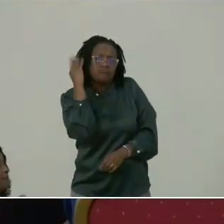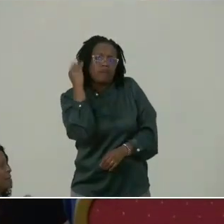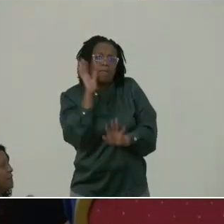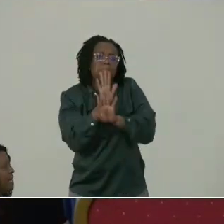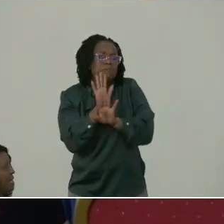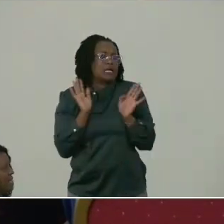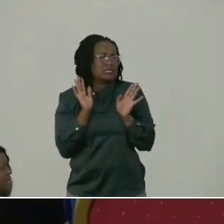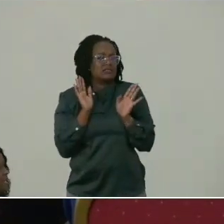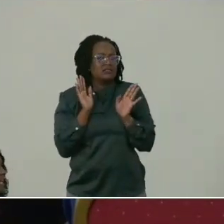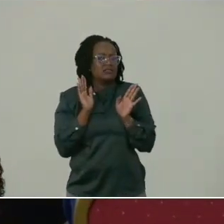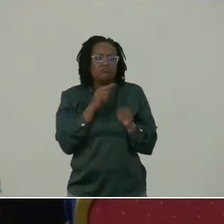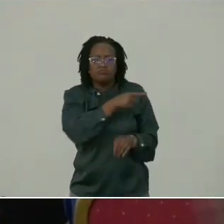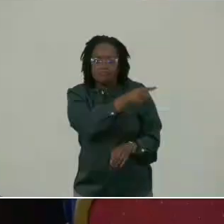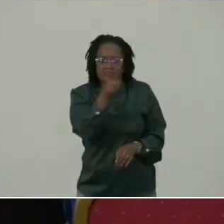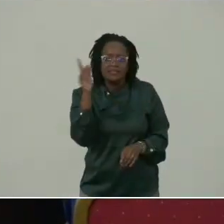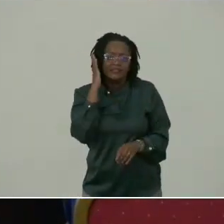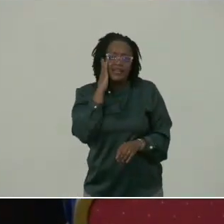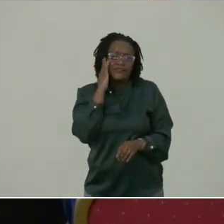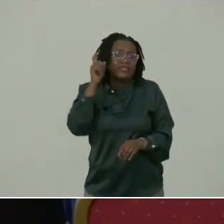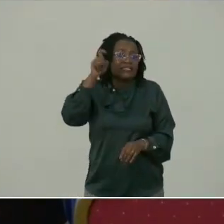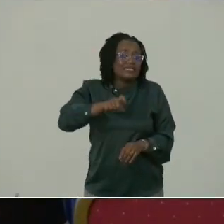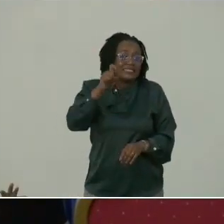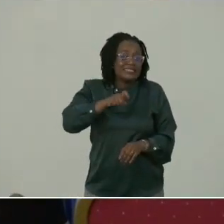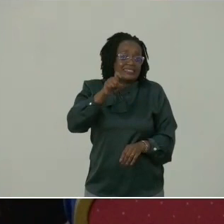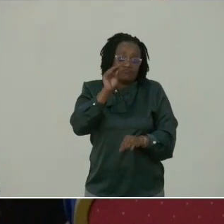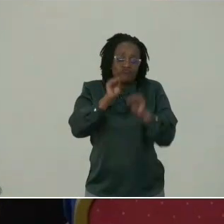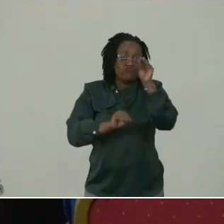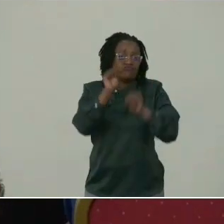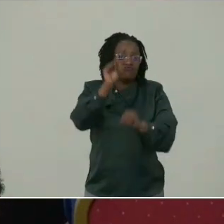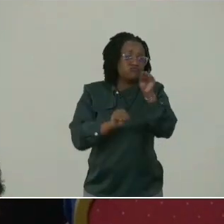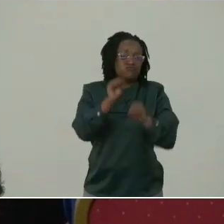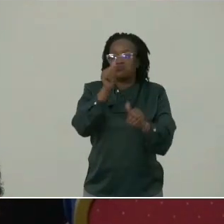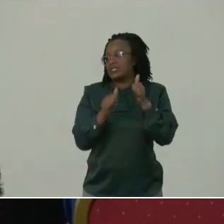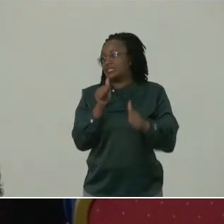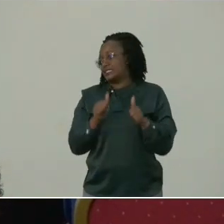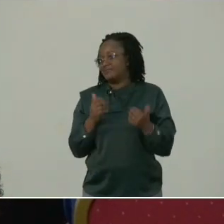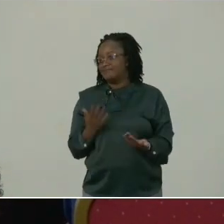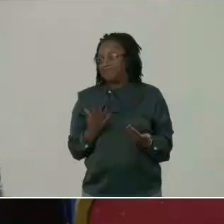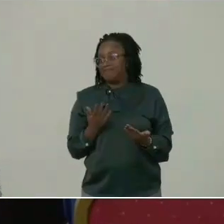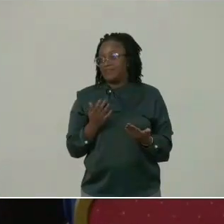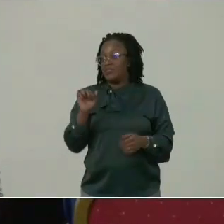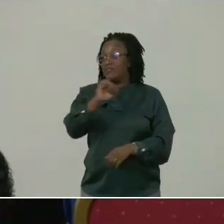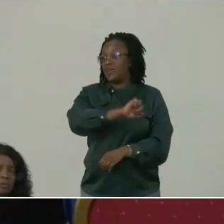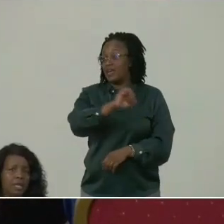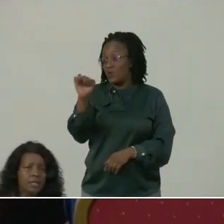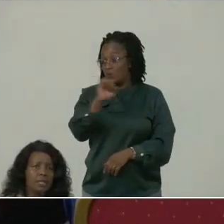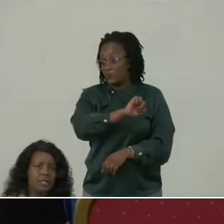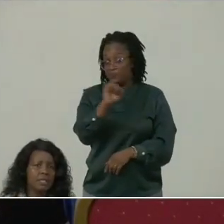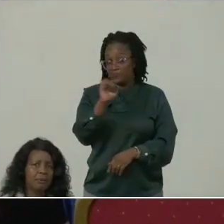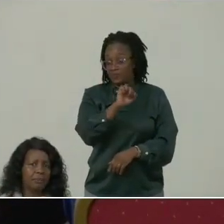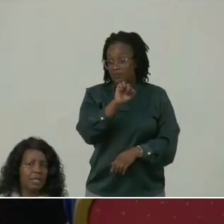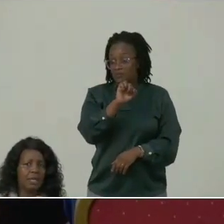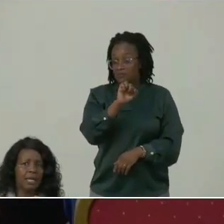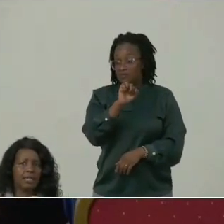kind of modifications then would they need mounted onto the vehicle? So this